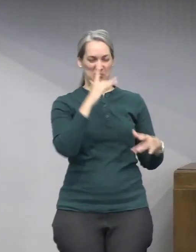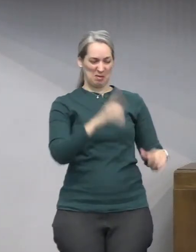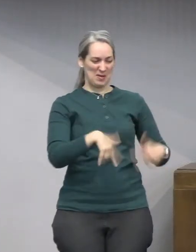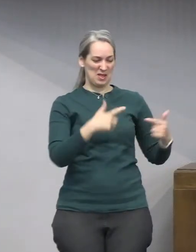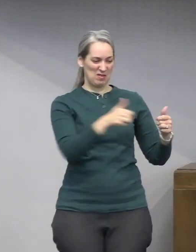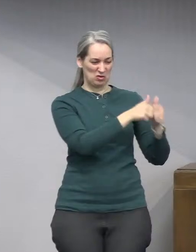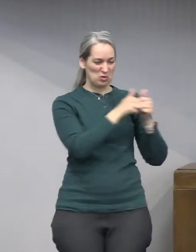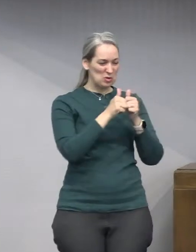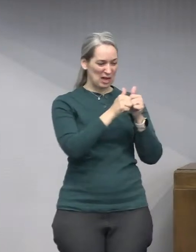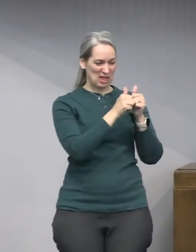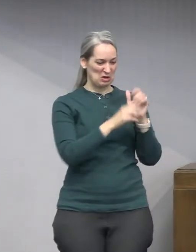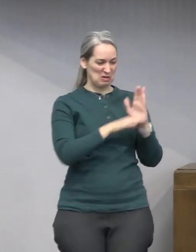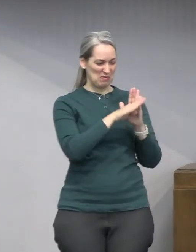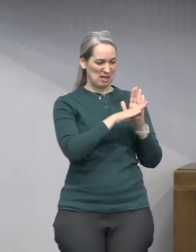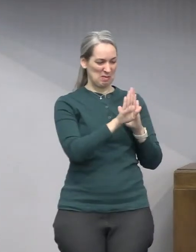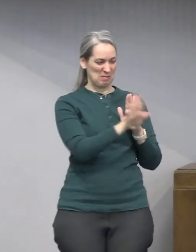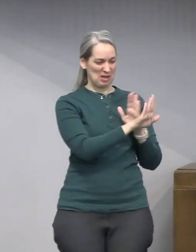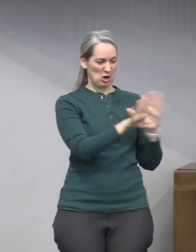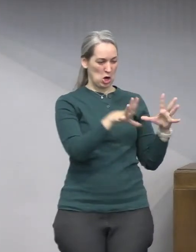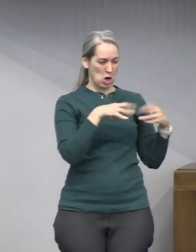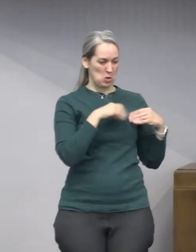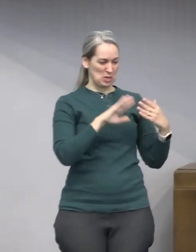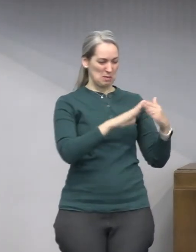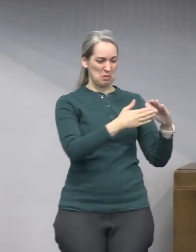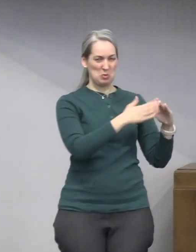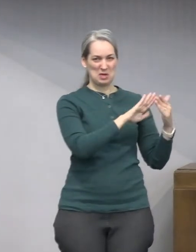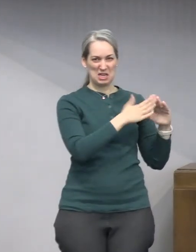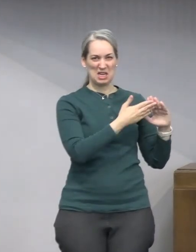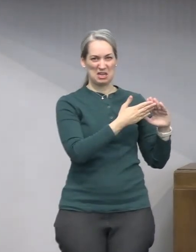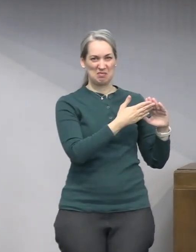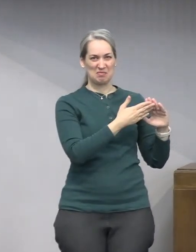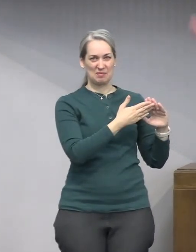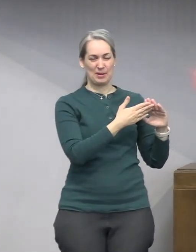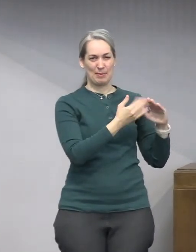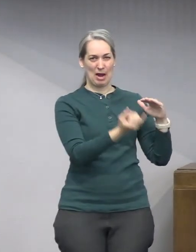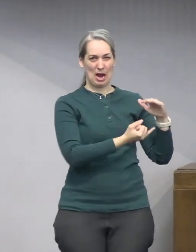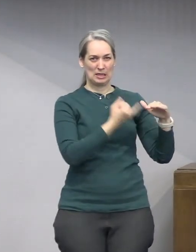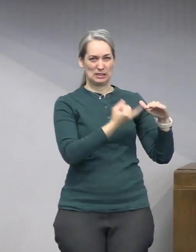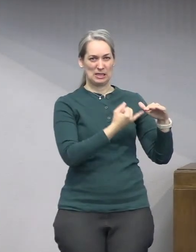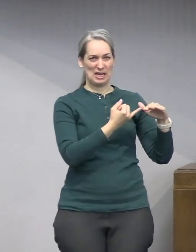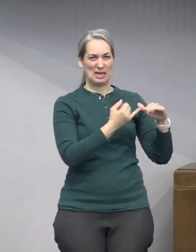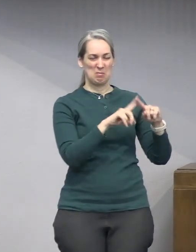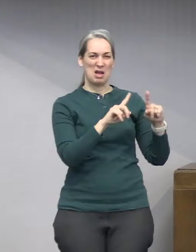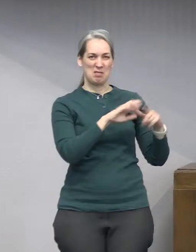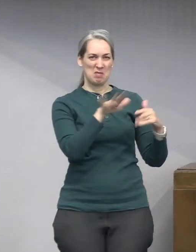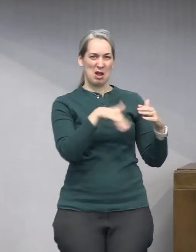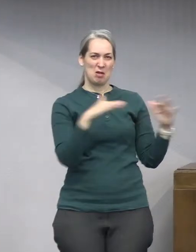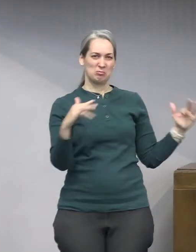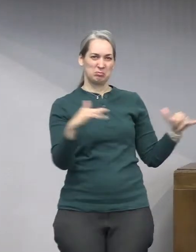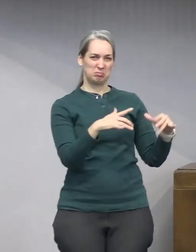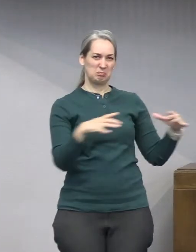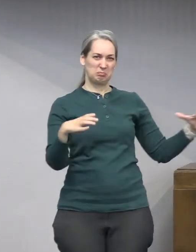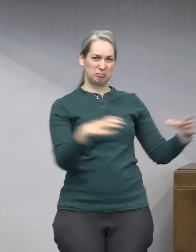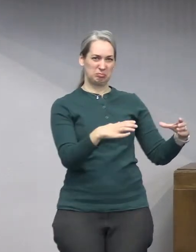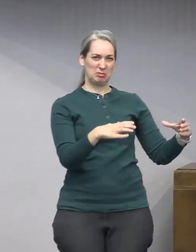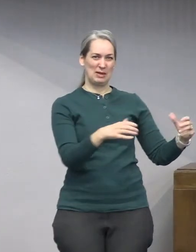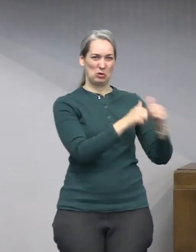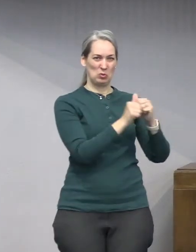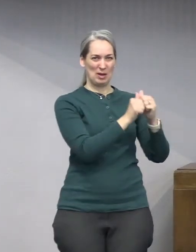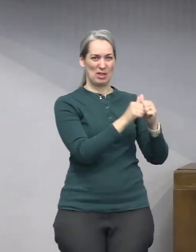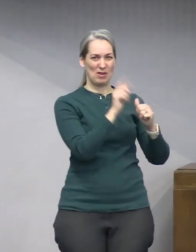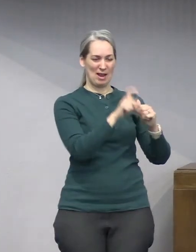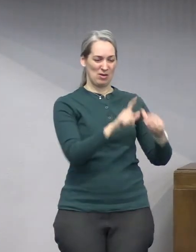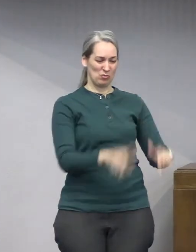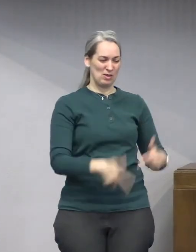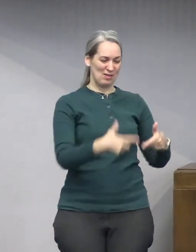form some sort of community in their isolation from the rest of the populace. They had to live outside